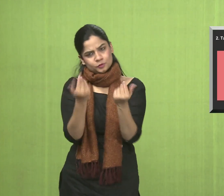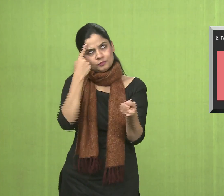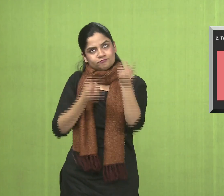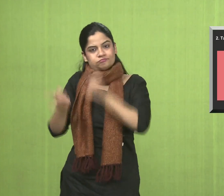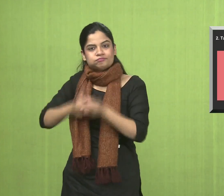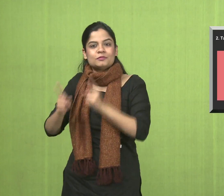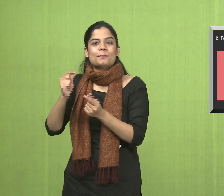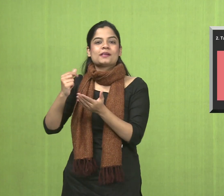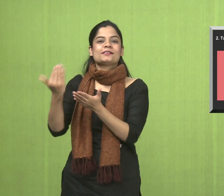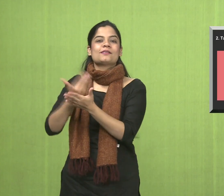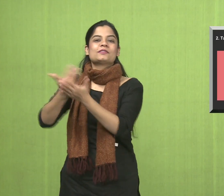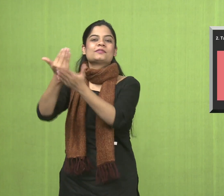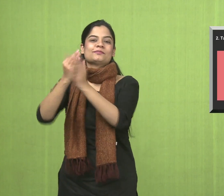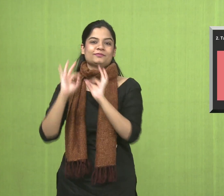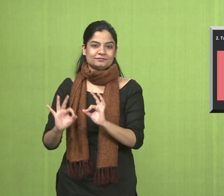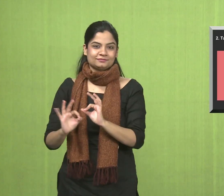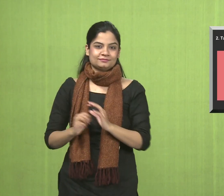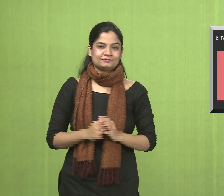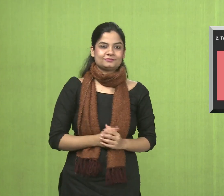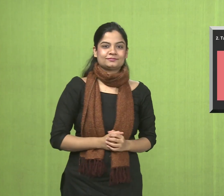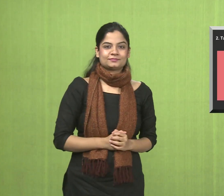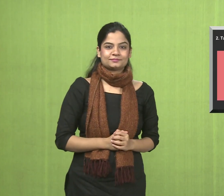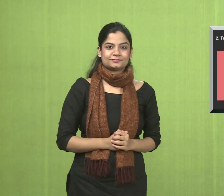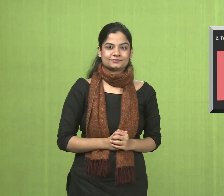some extra money and save more money for your future.